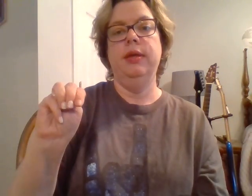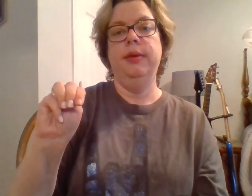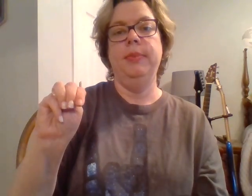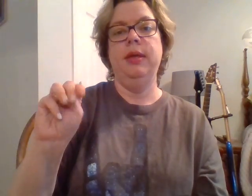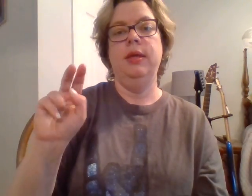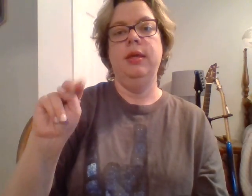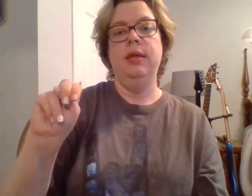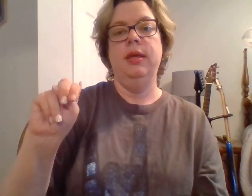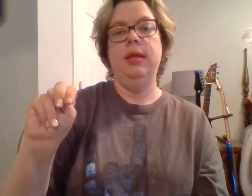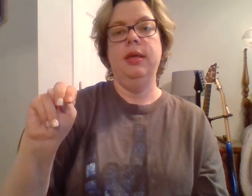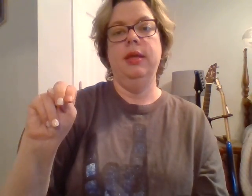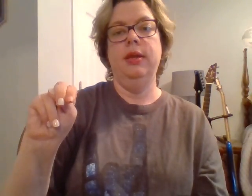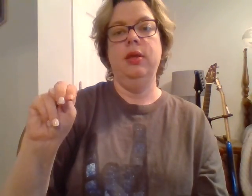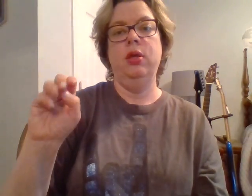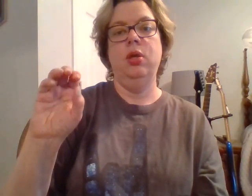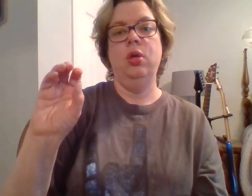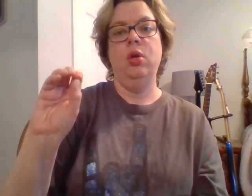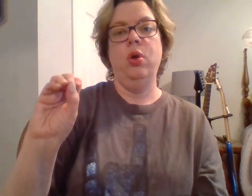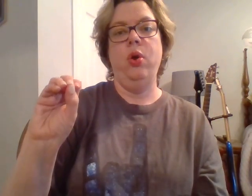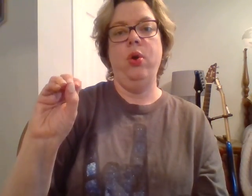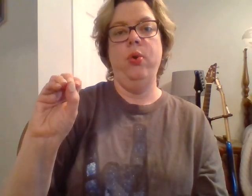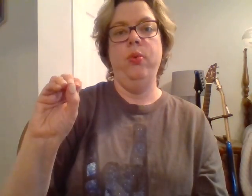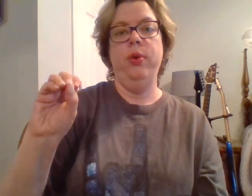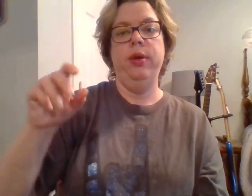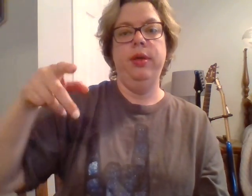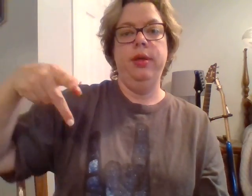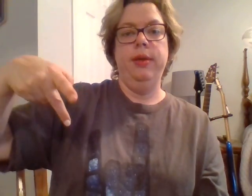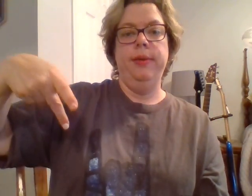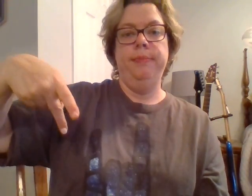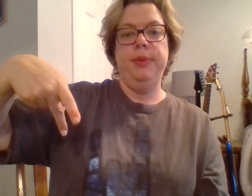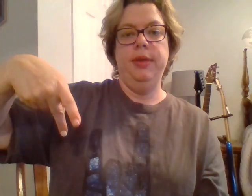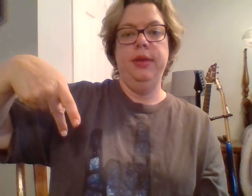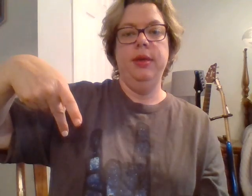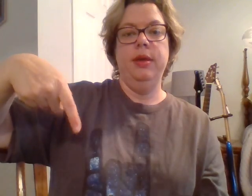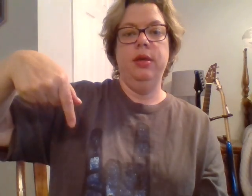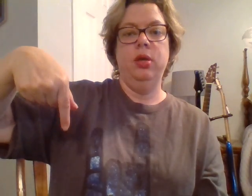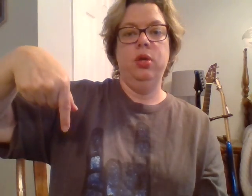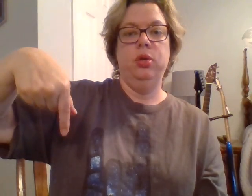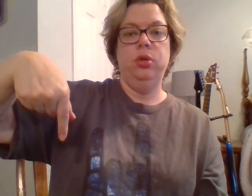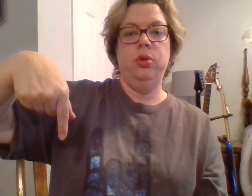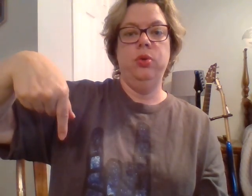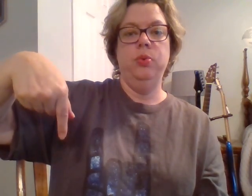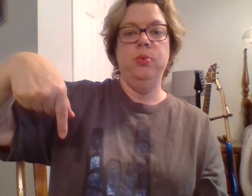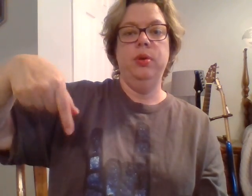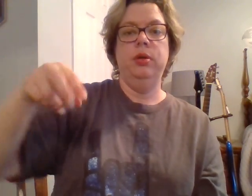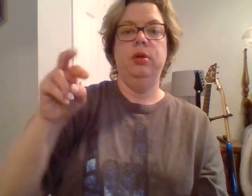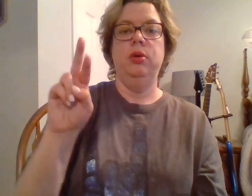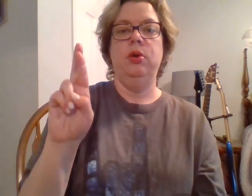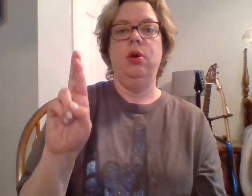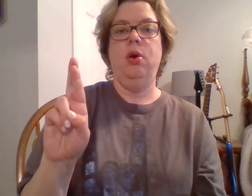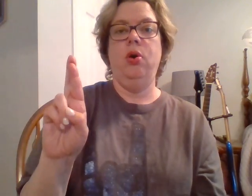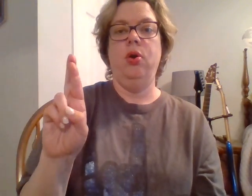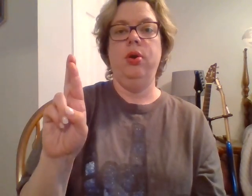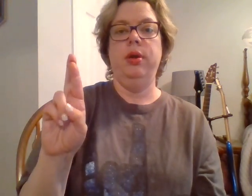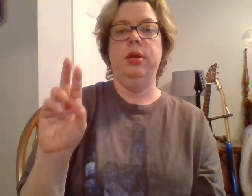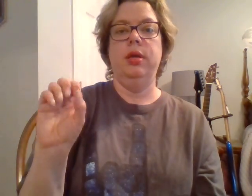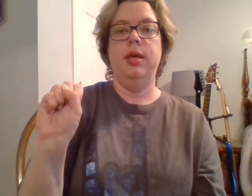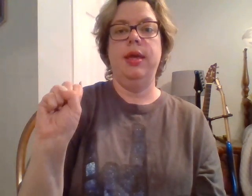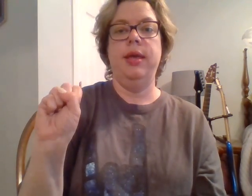M, N, O, P, Q, R,